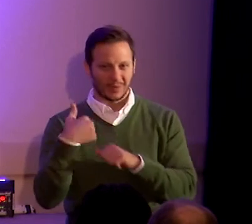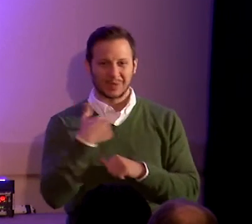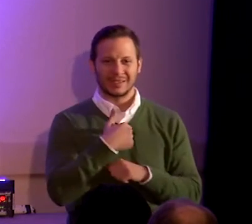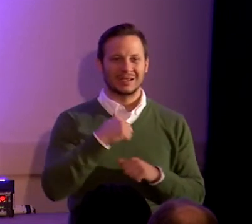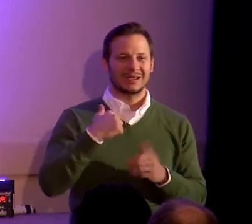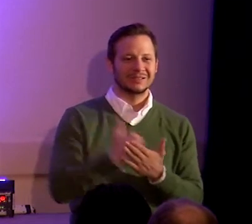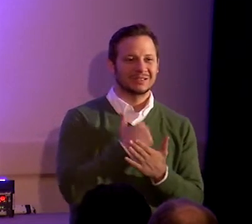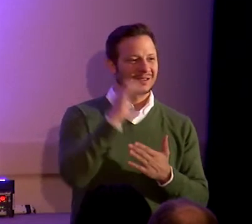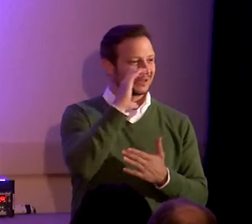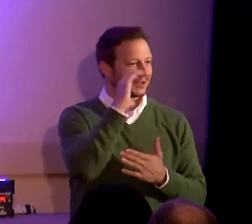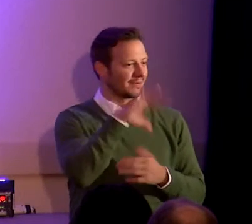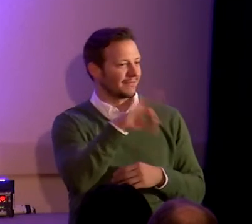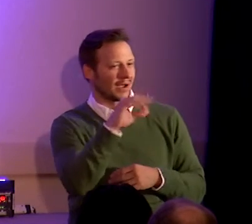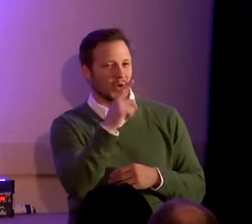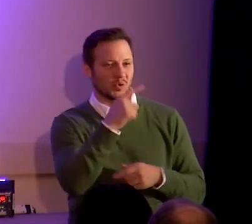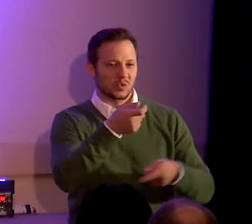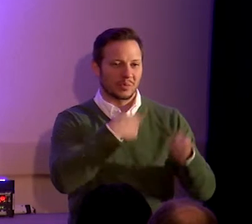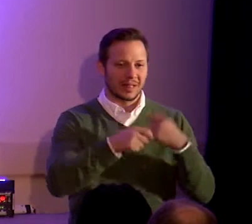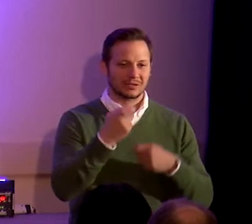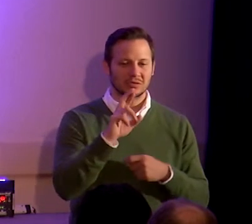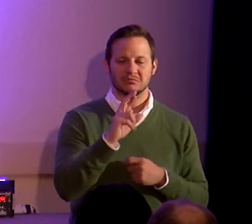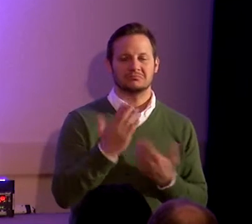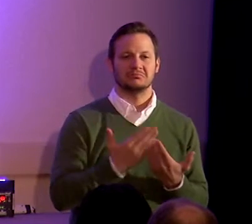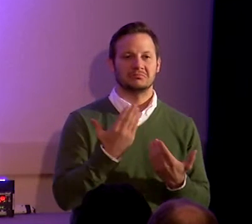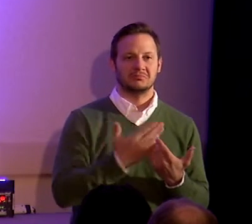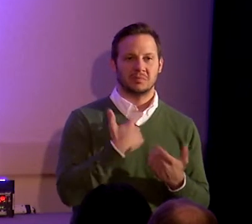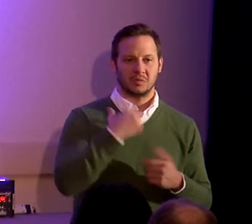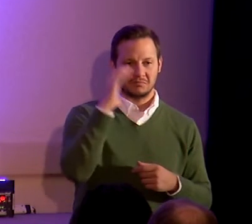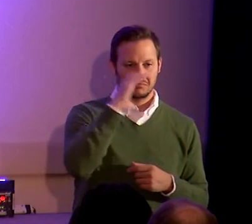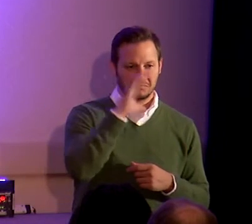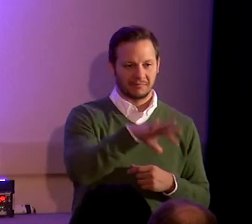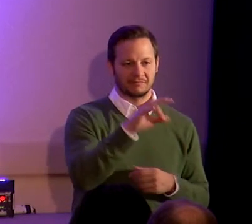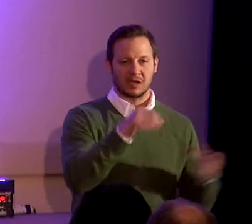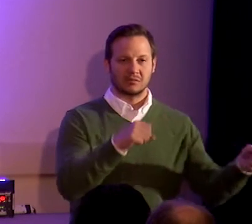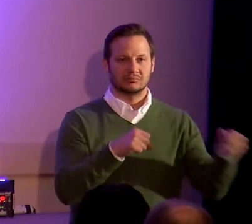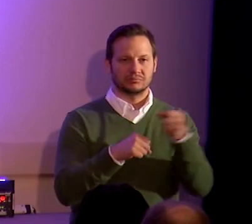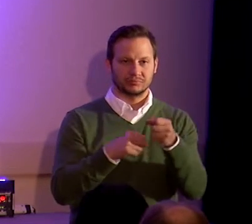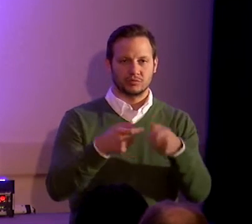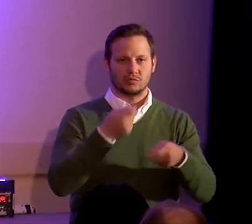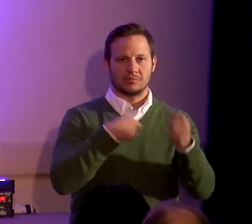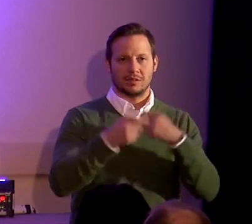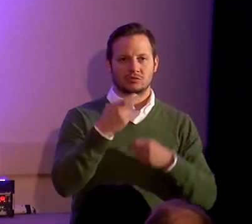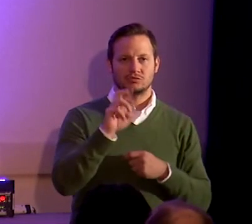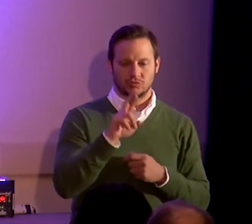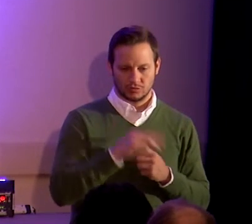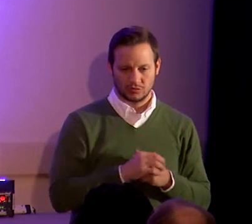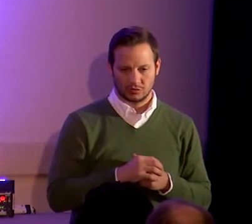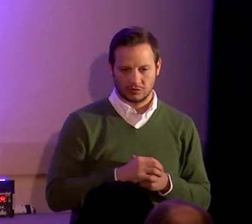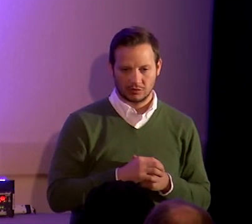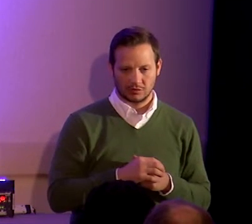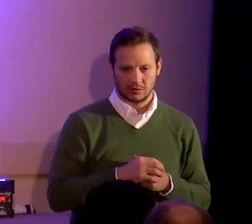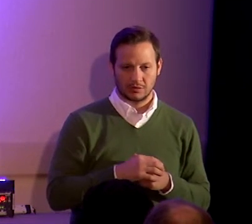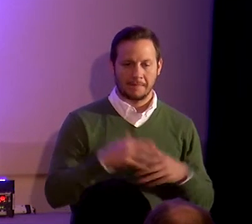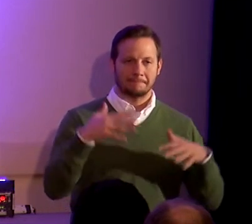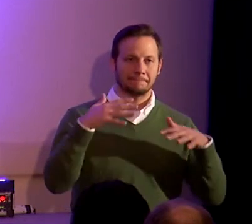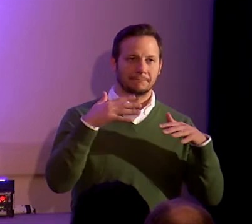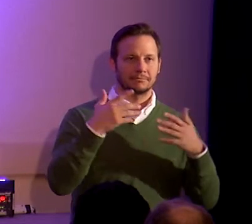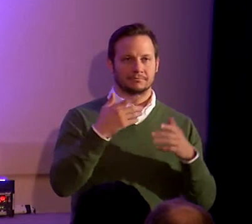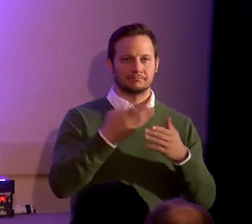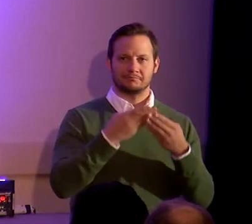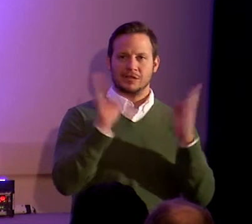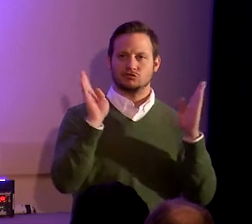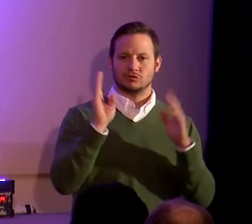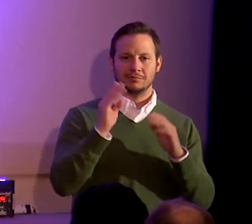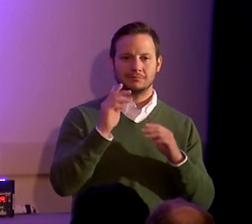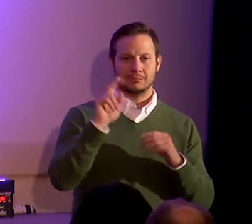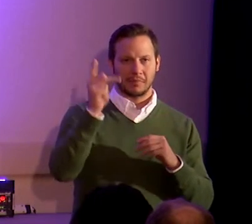qualified lobbyist to continue advocating for secularism and atheism in Arizona. Mainstream political advocates wanted